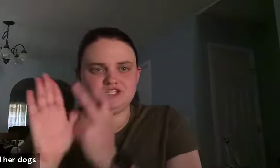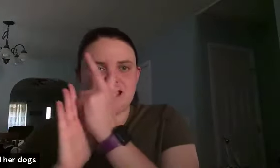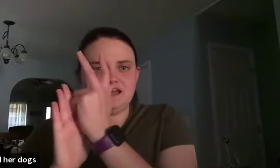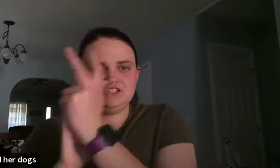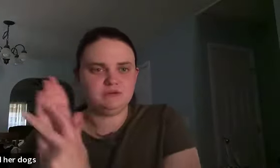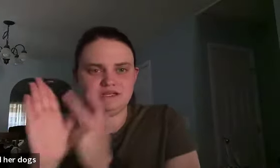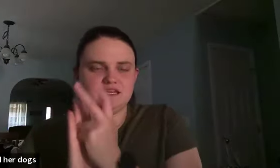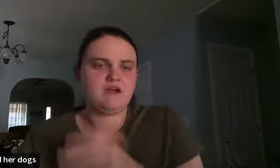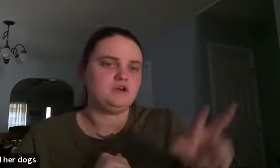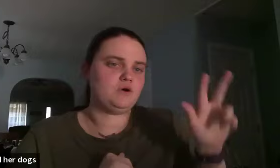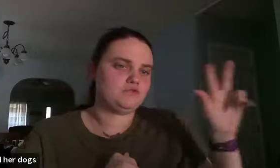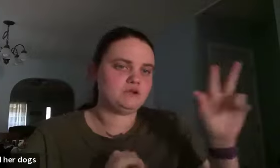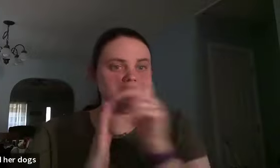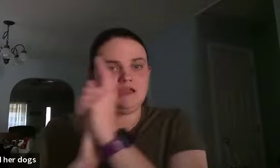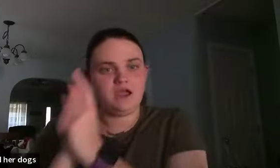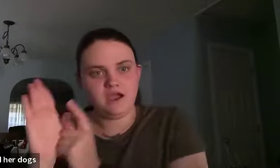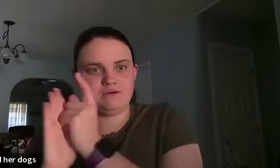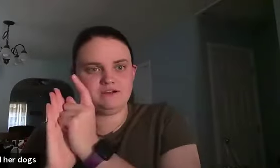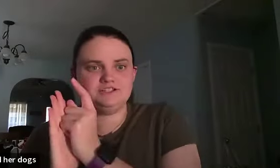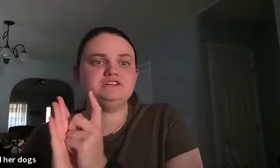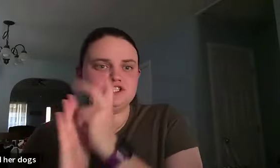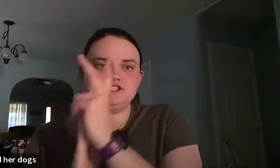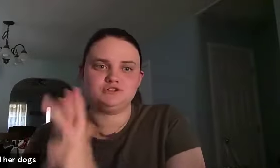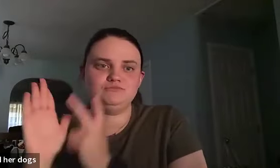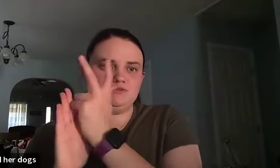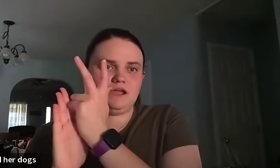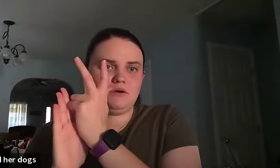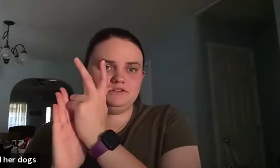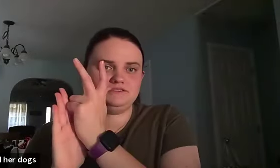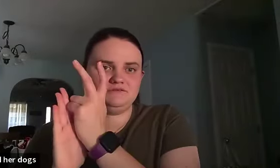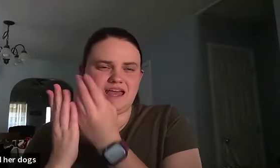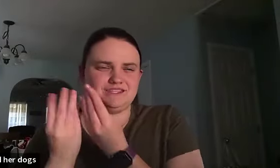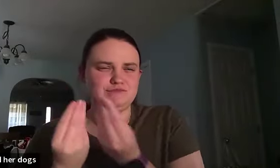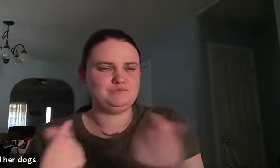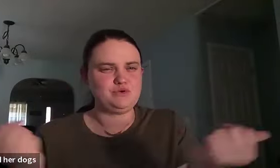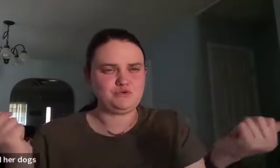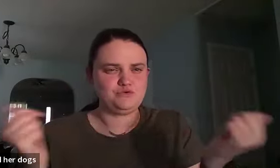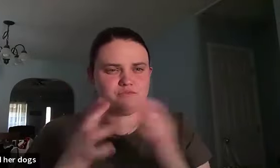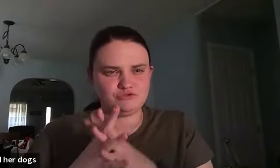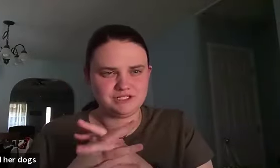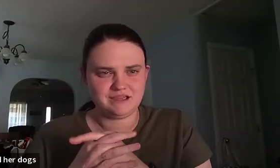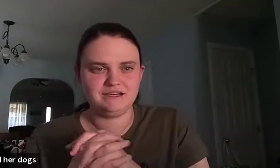just add to it. Instead of having to go 3 hours, you can just do 3 hours. That smooth motion kind of